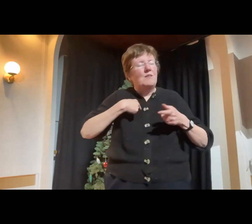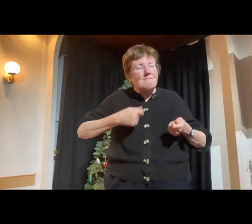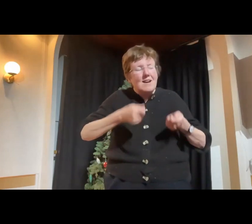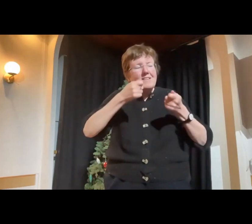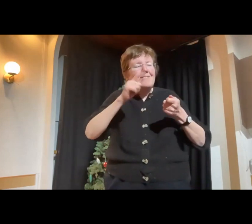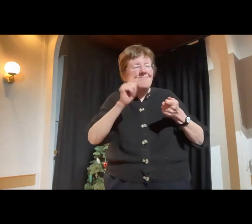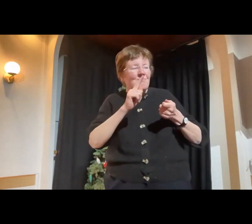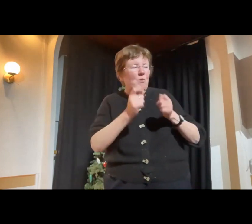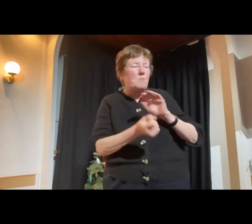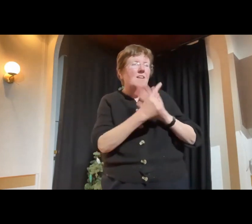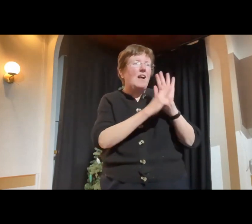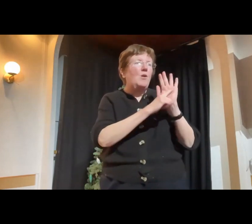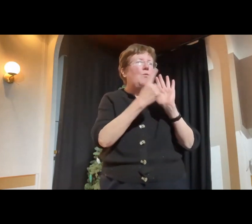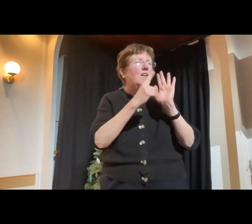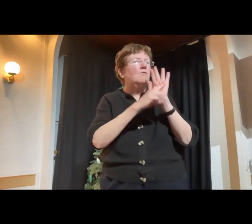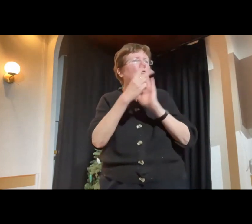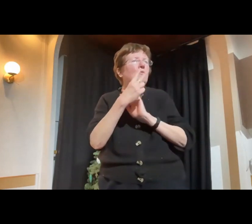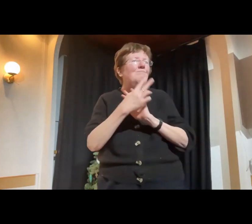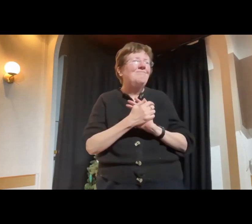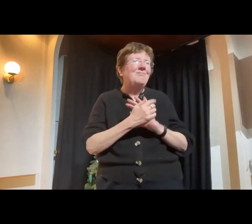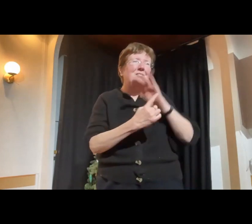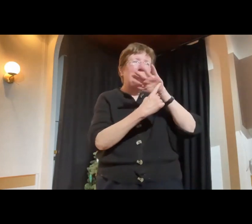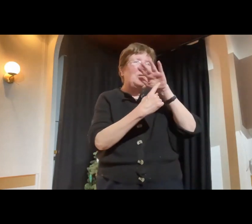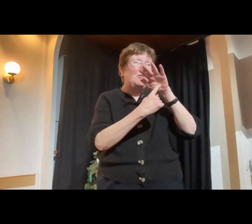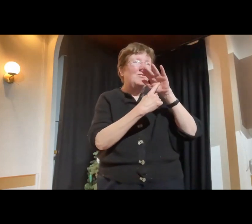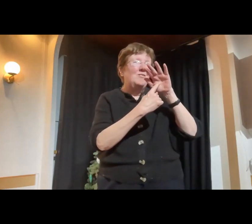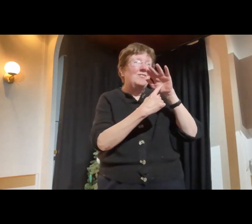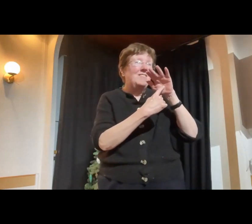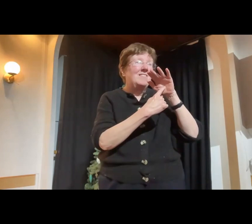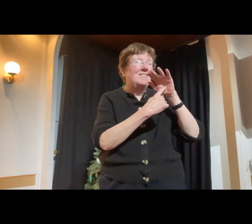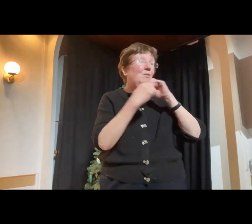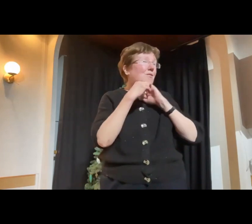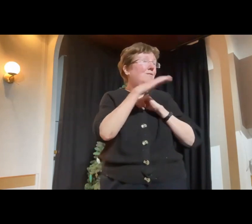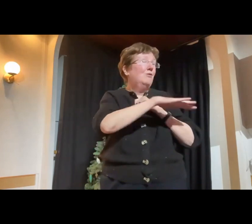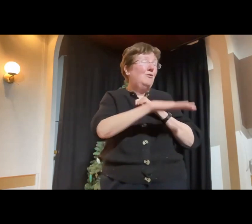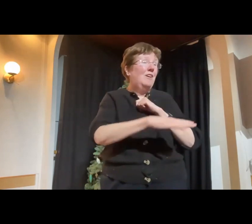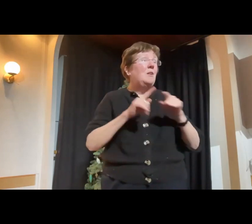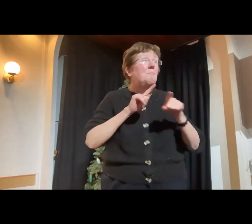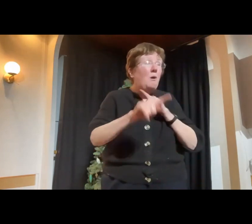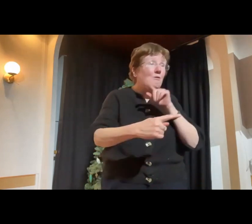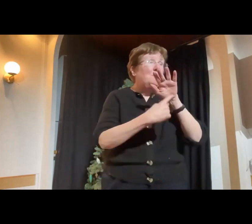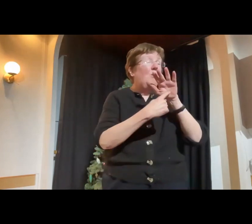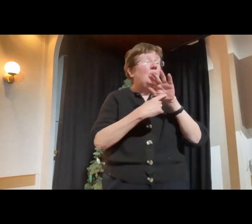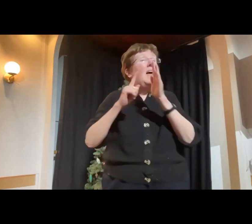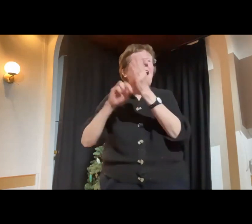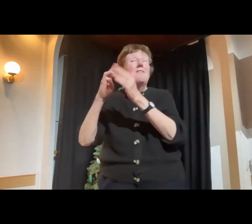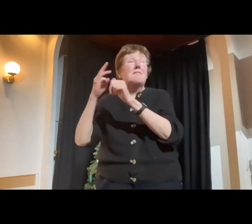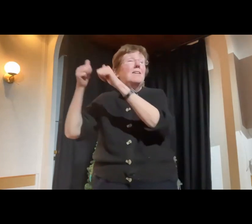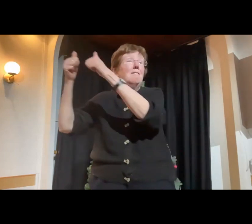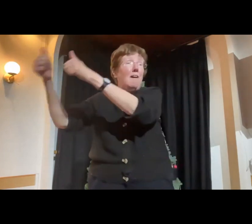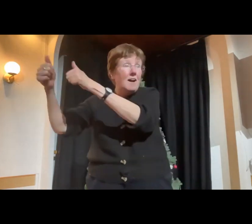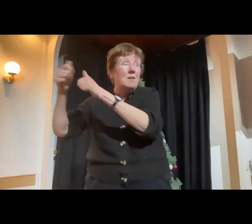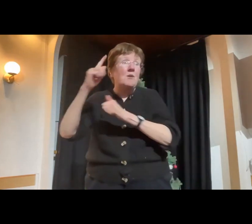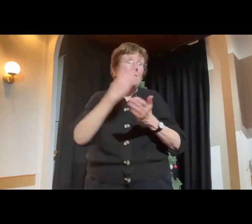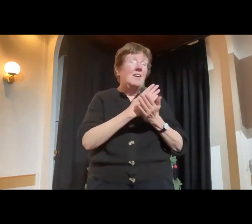that then raises, and that we brought up, was that actually what happens to L1 and L2? BSL needs to be available there for deaf